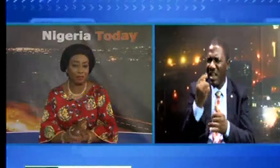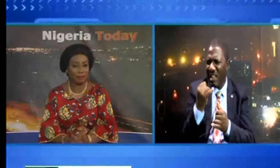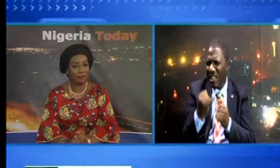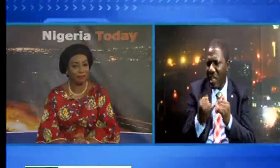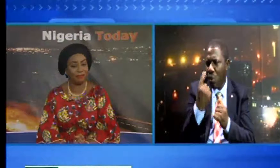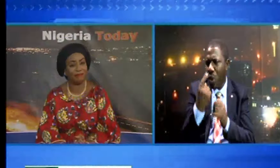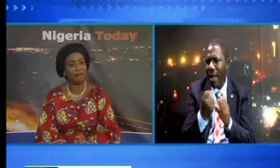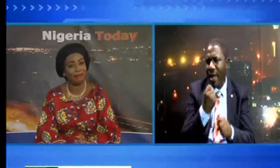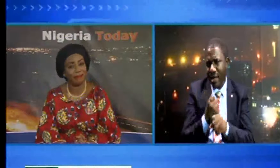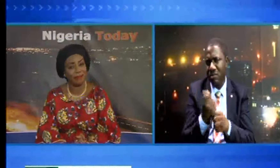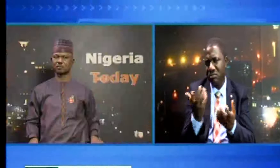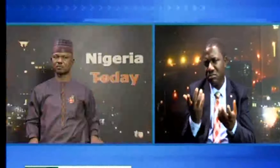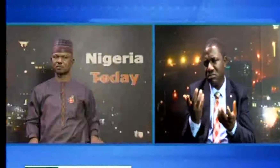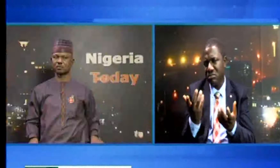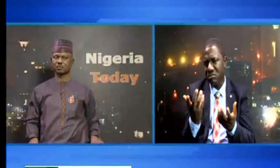suffice?